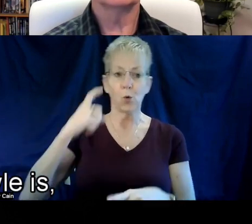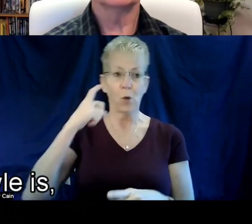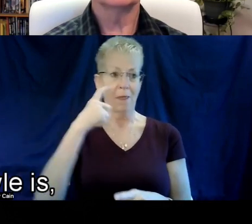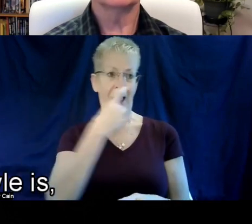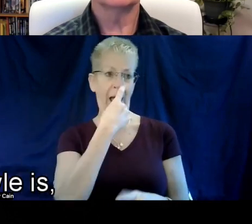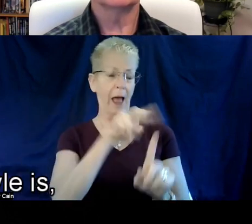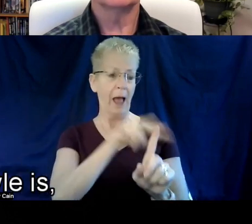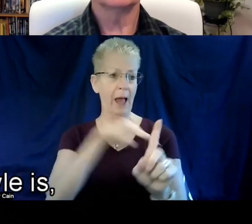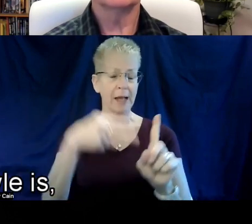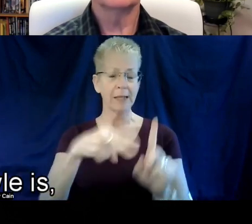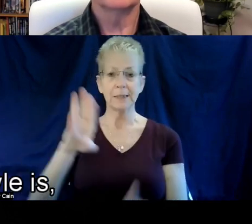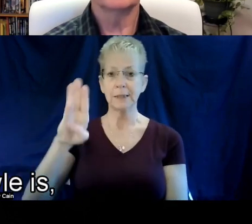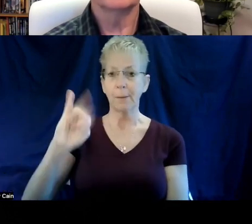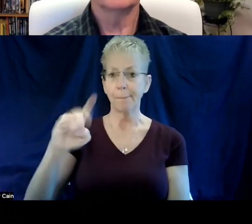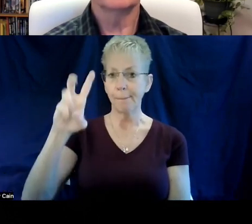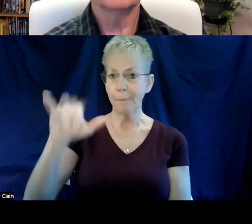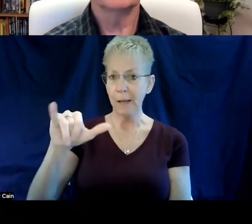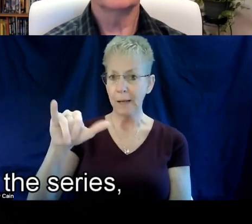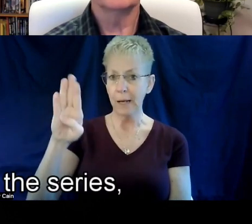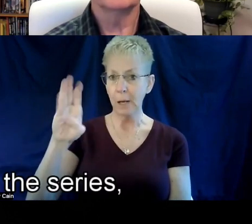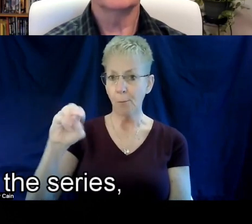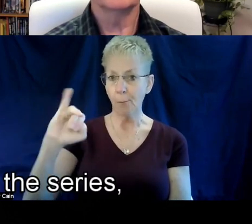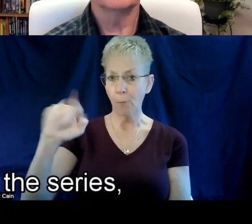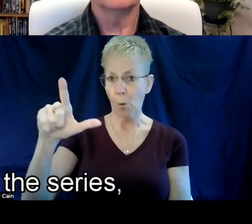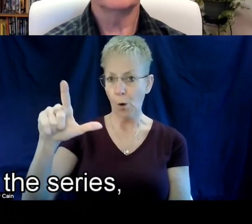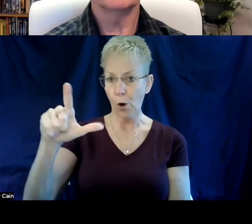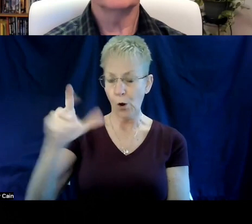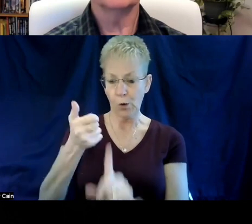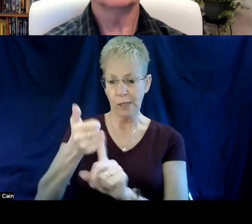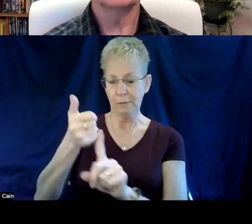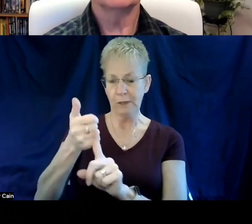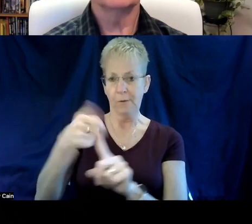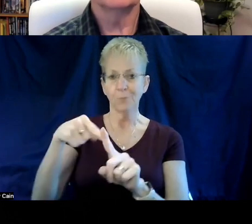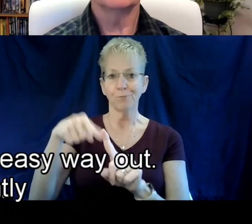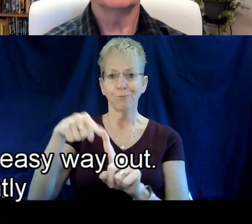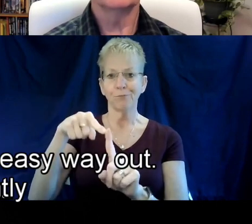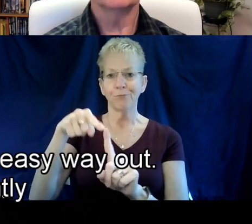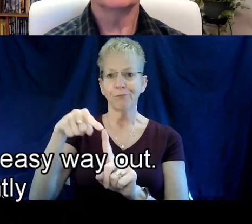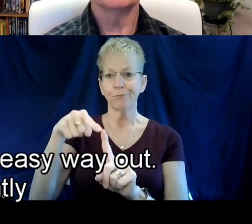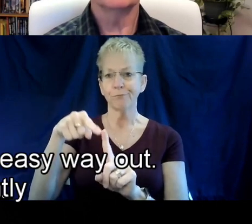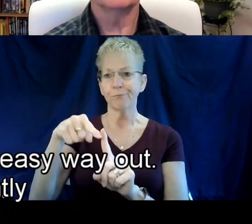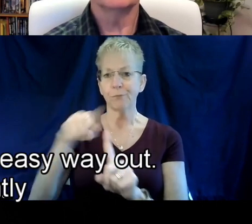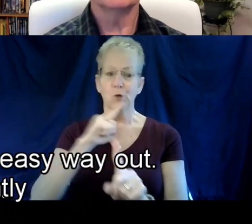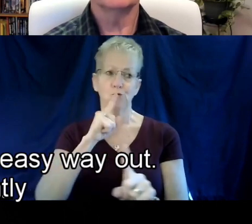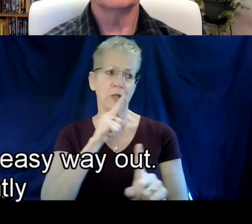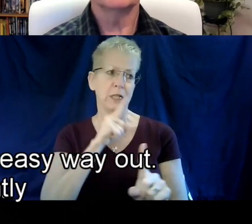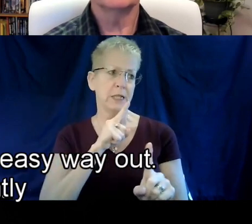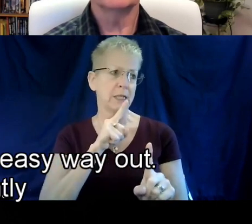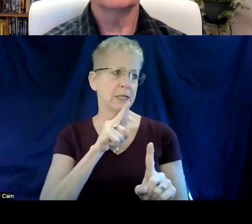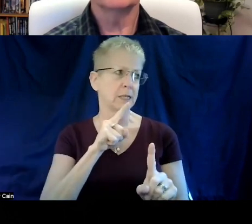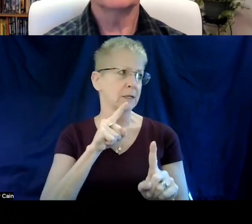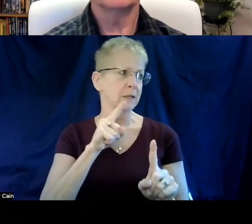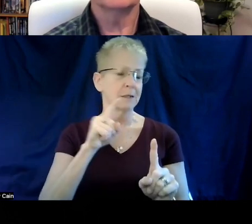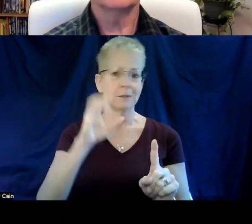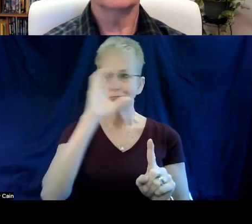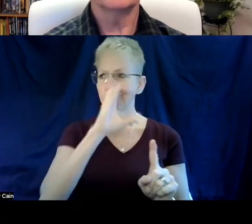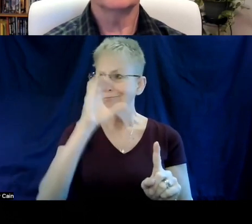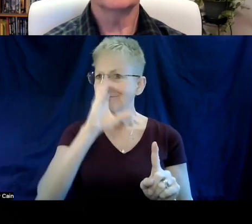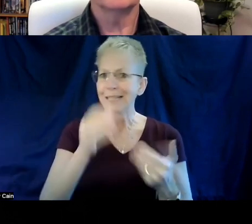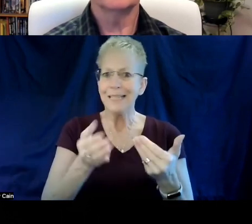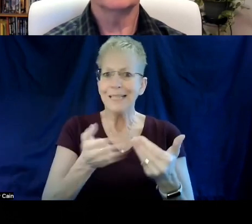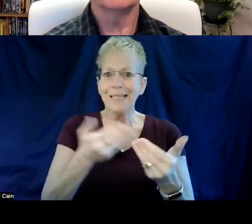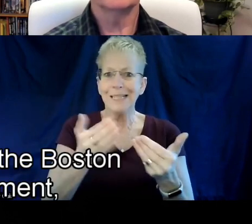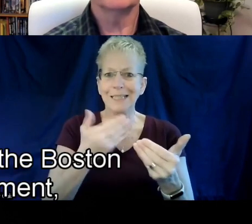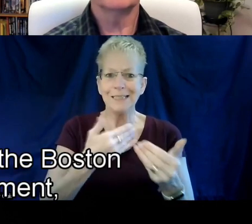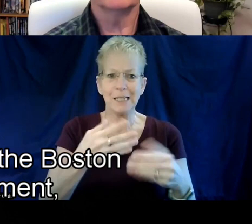Billy Boyle is, at the beginning of the series, is really looking for an easy way out. He's